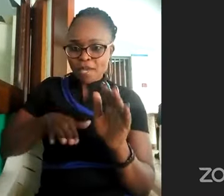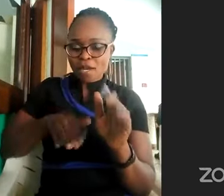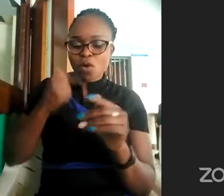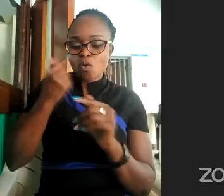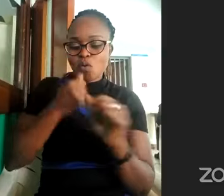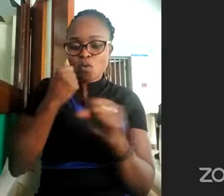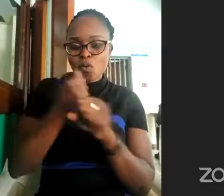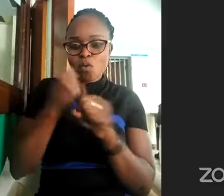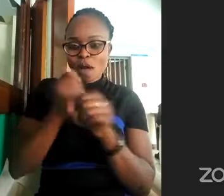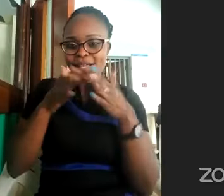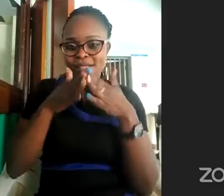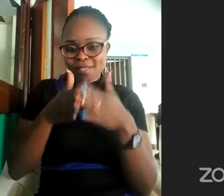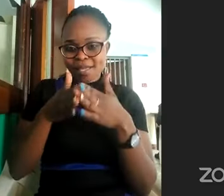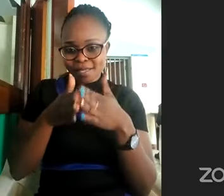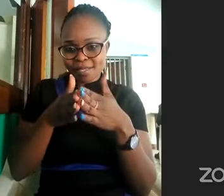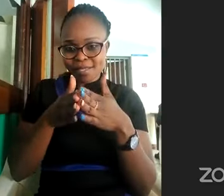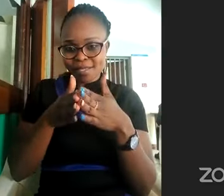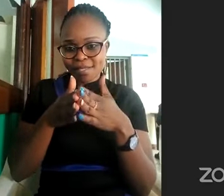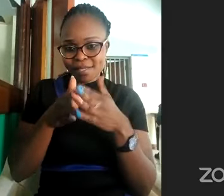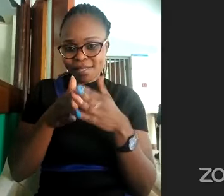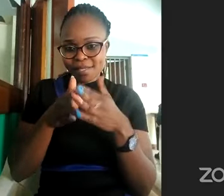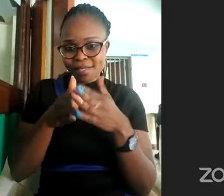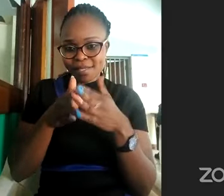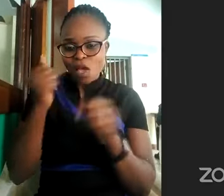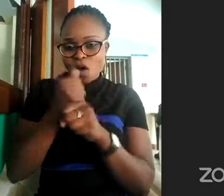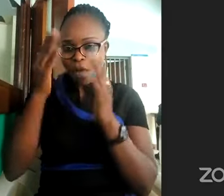women who are disabled and are trying